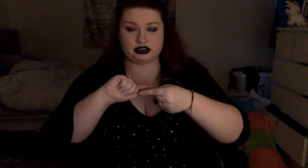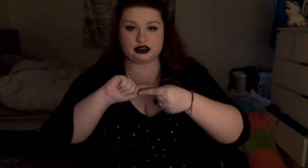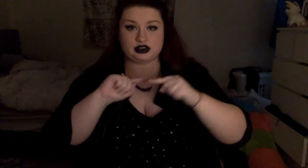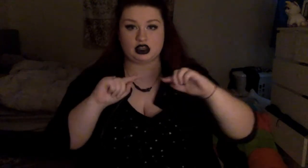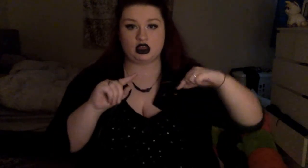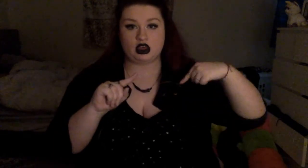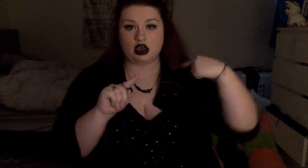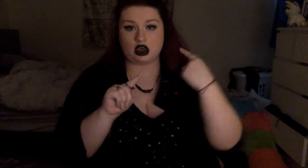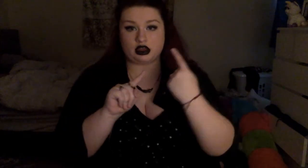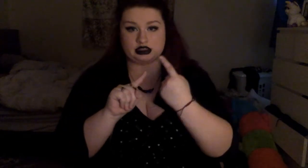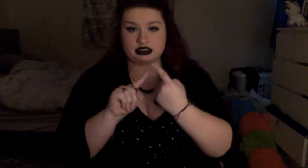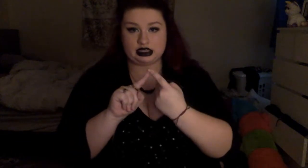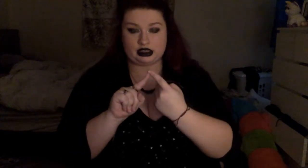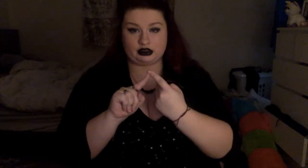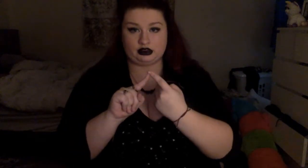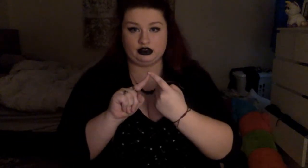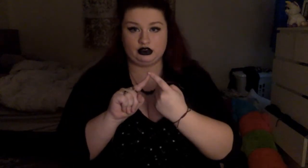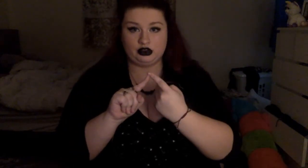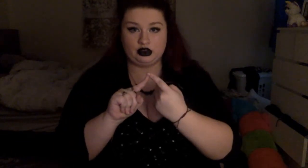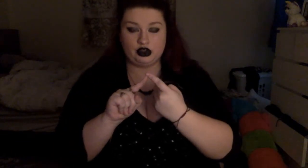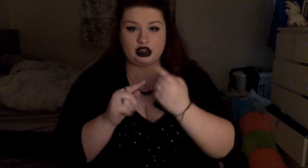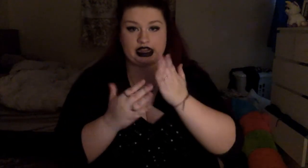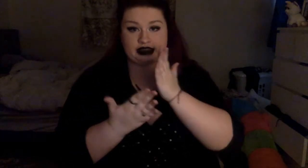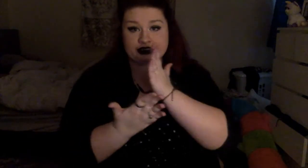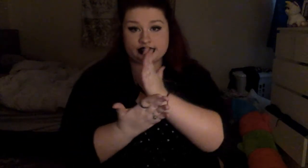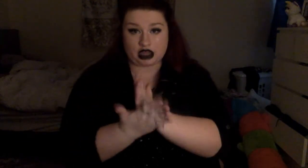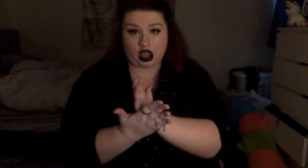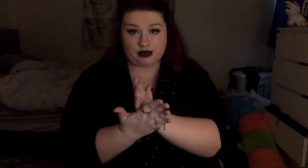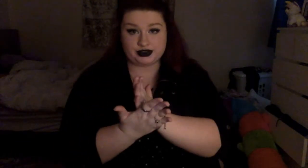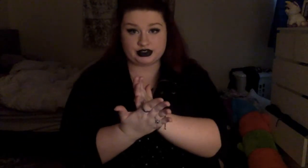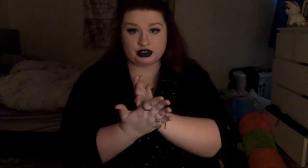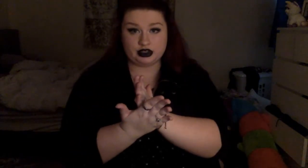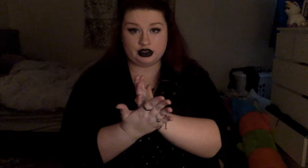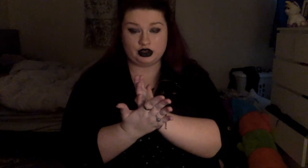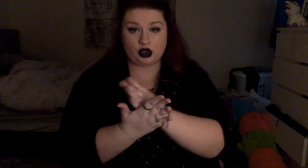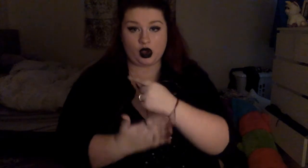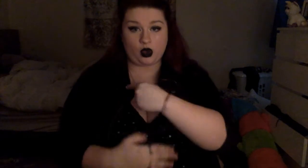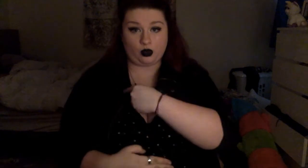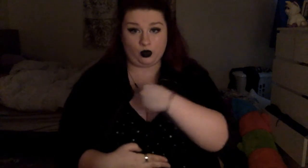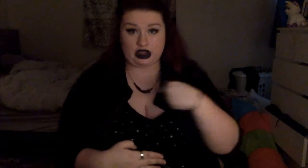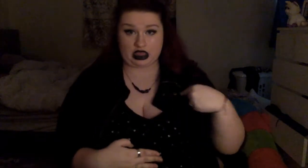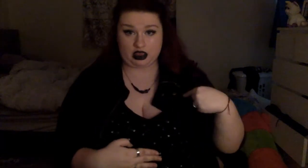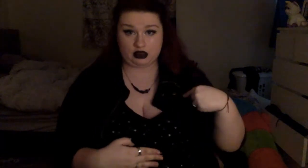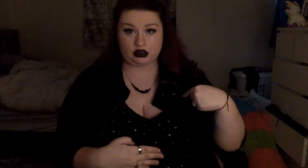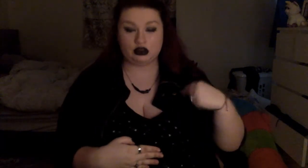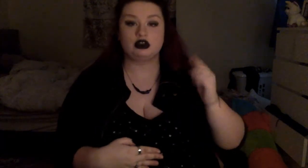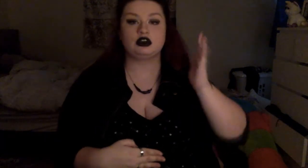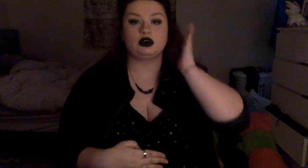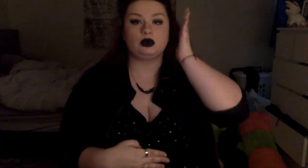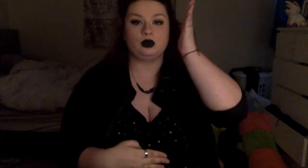hurts until it stops. We